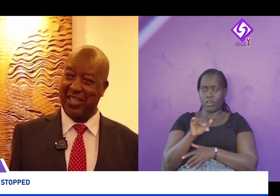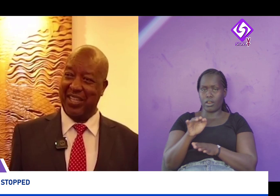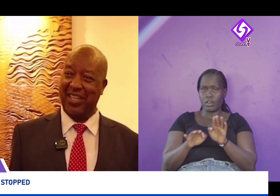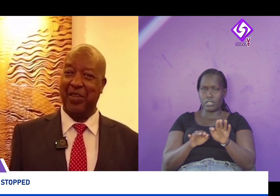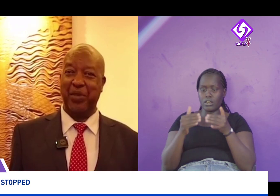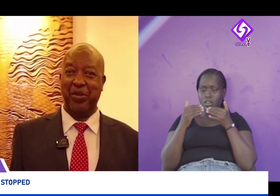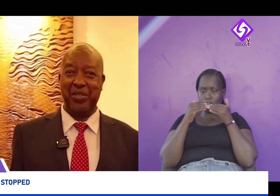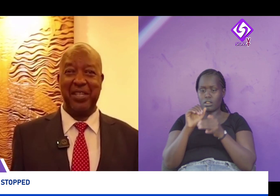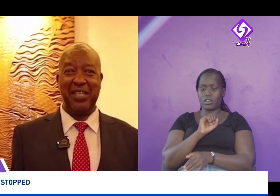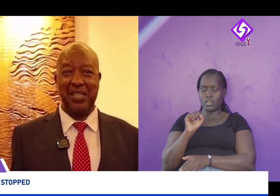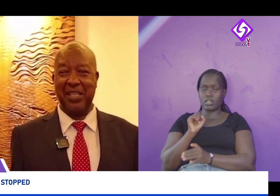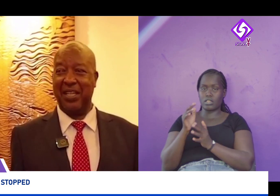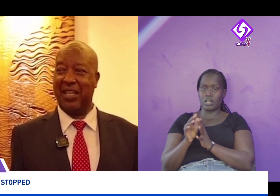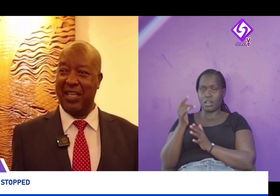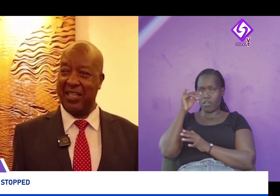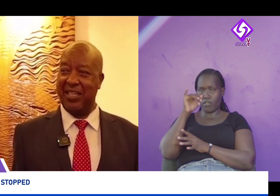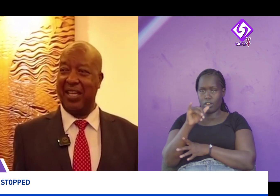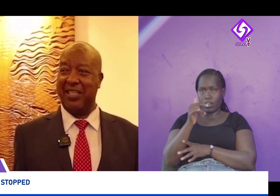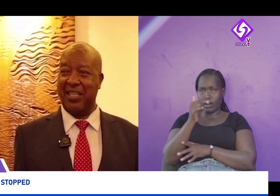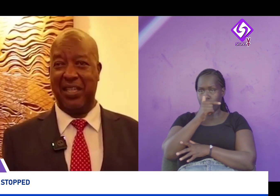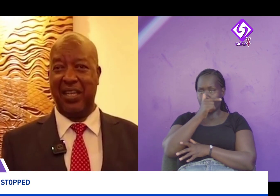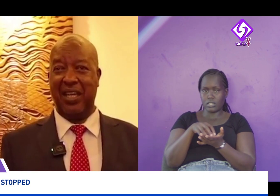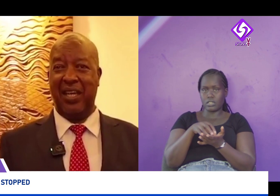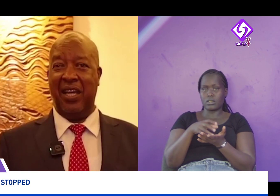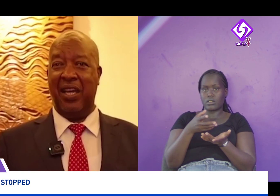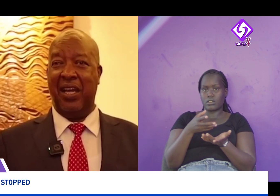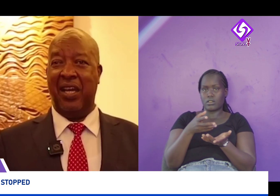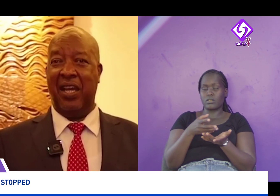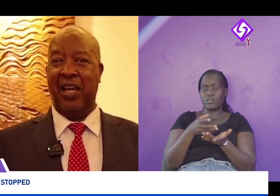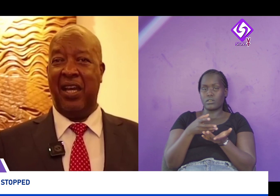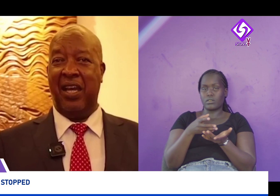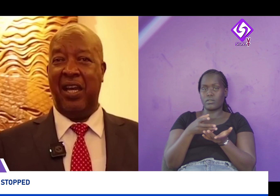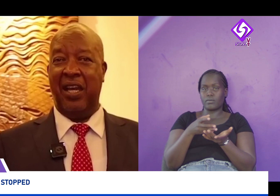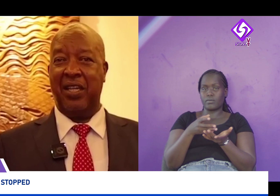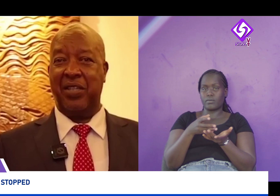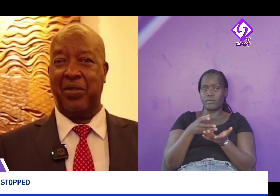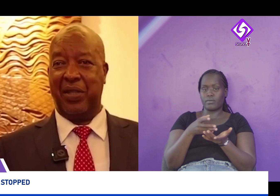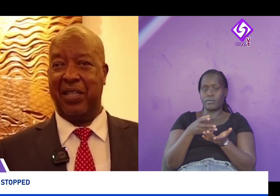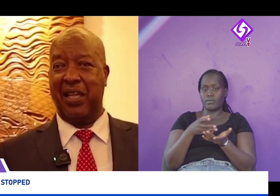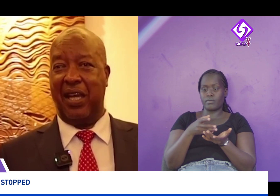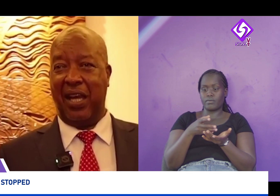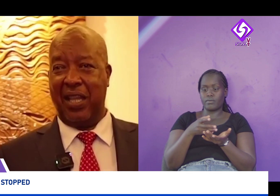occasion, because these cases are setting precedents so that